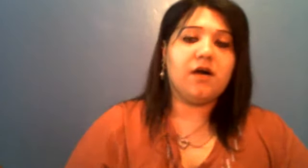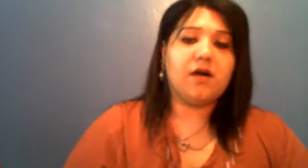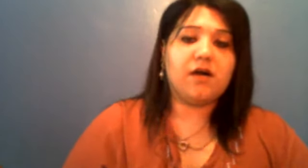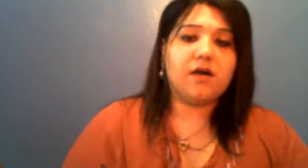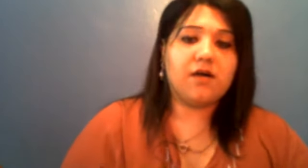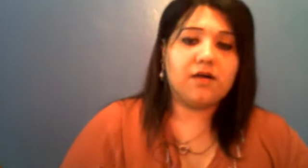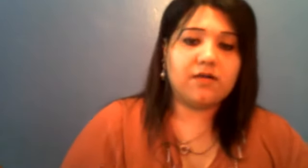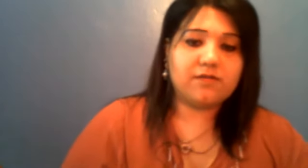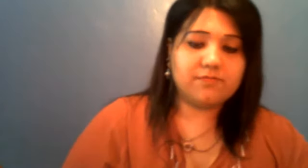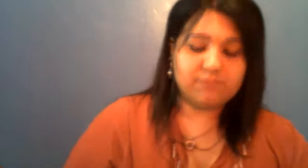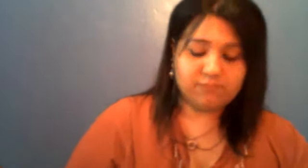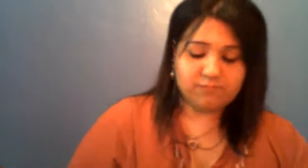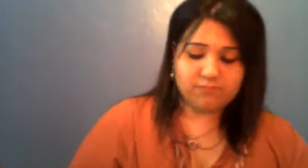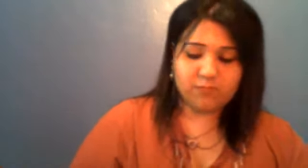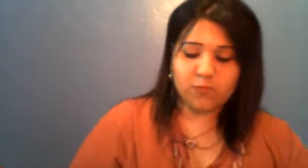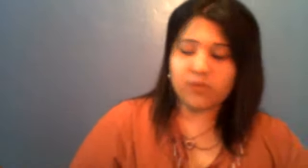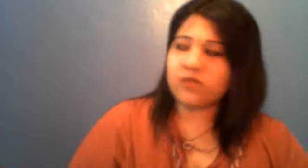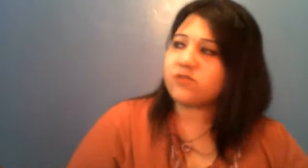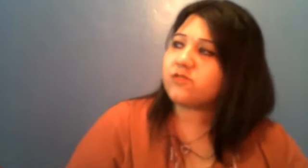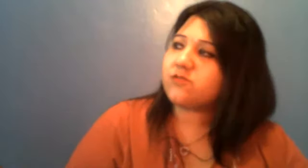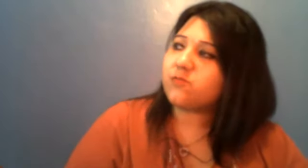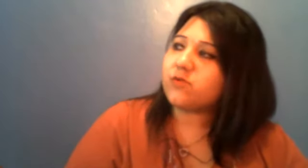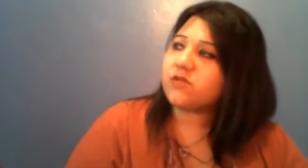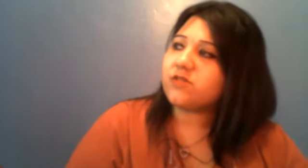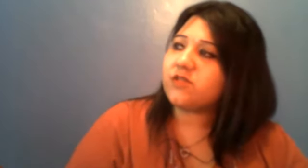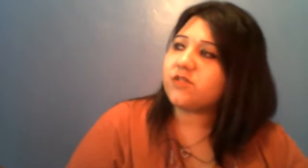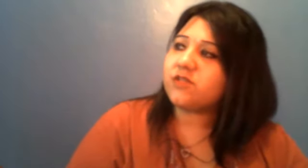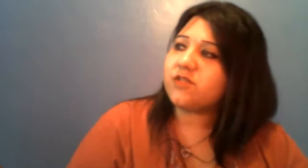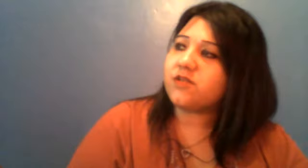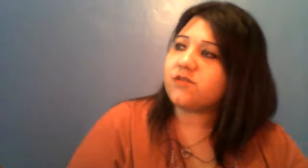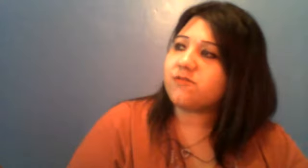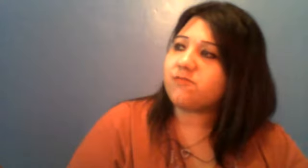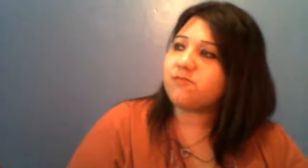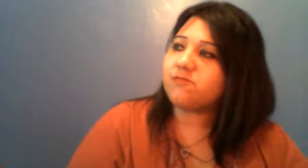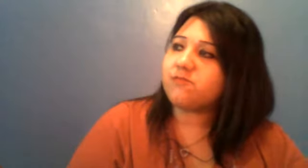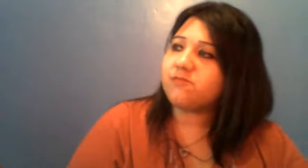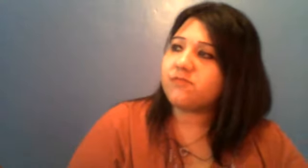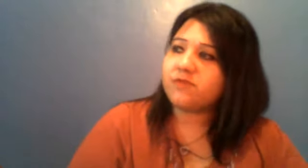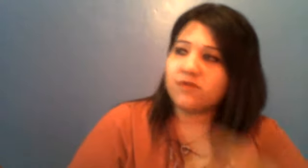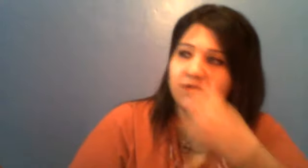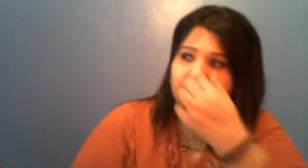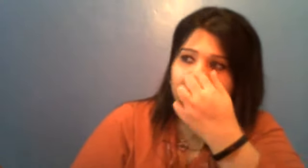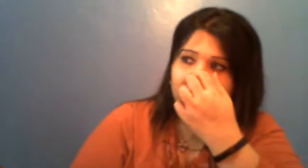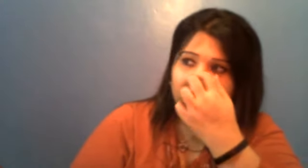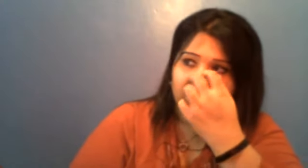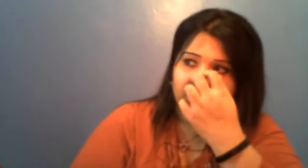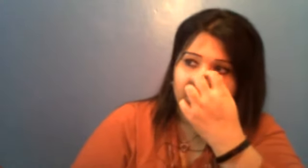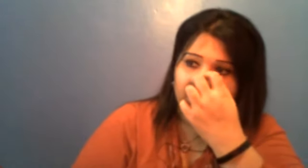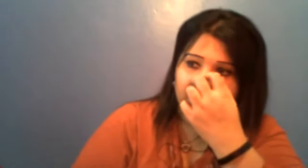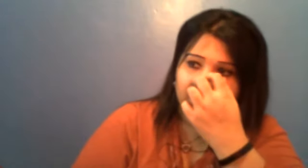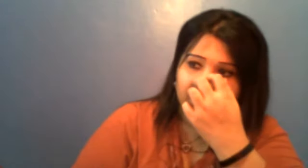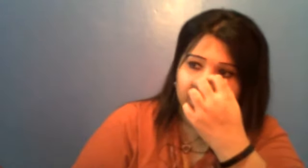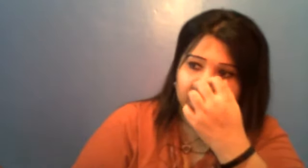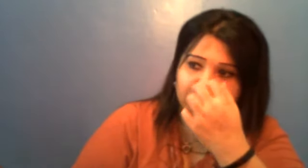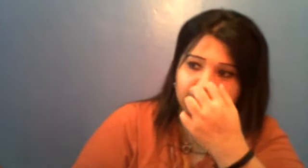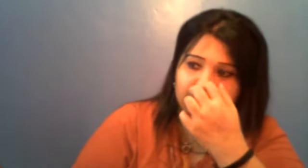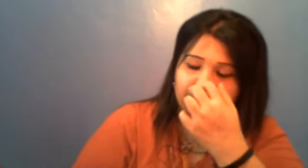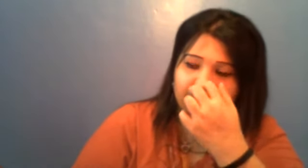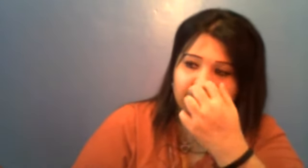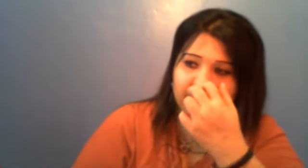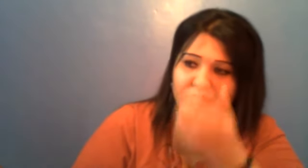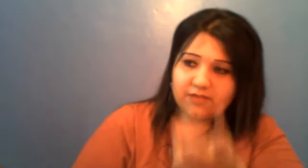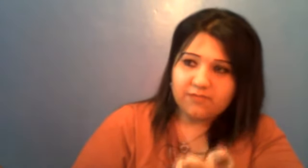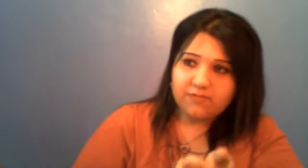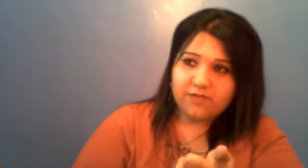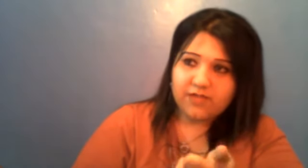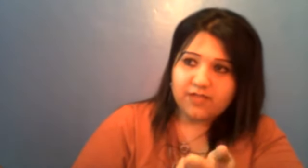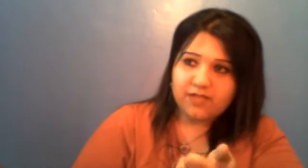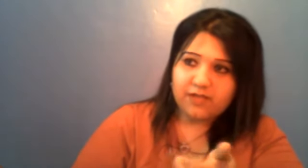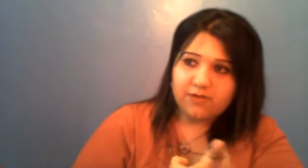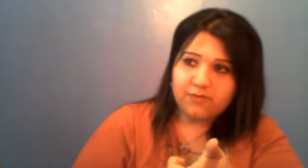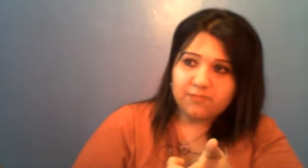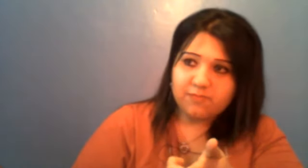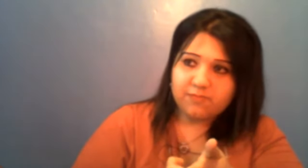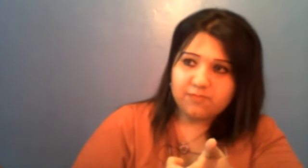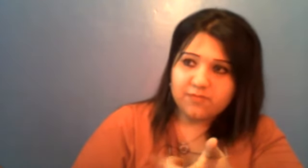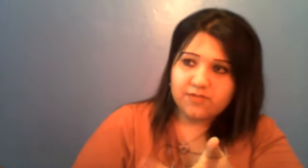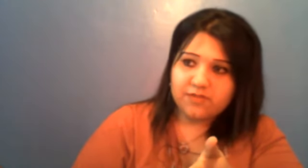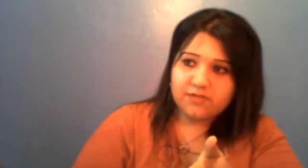Um, what else, what else did she teach him? Uh, I already did I love you, I need help, please.